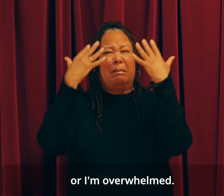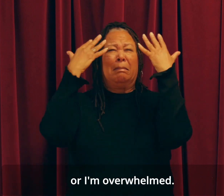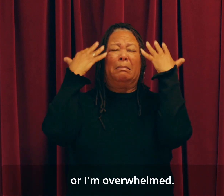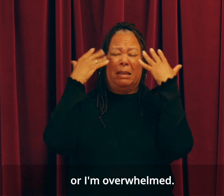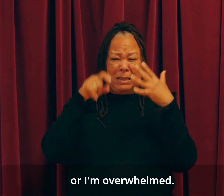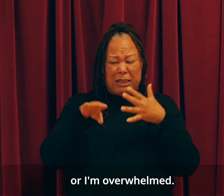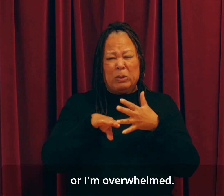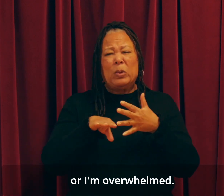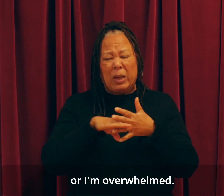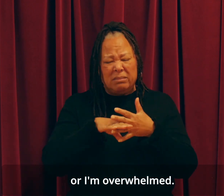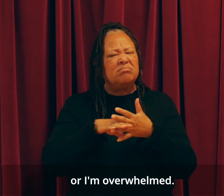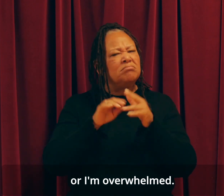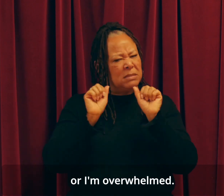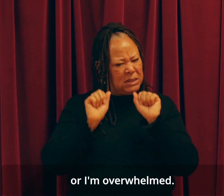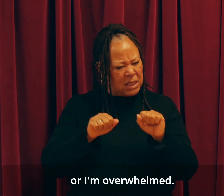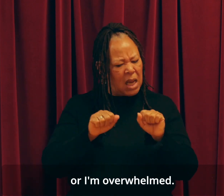or I'm overwhelmed.